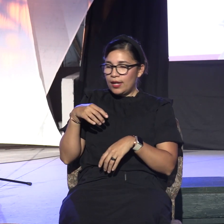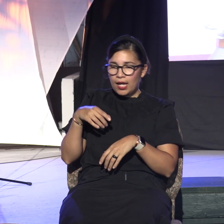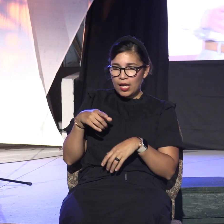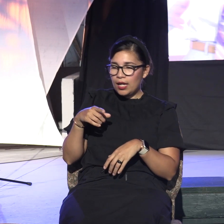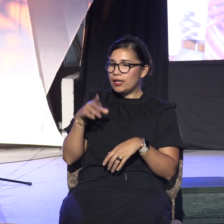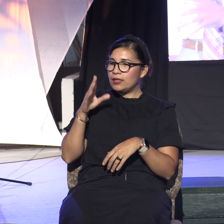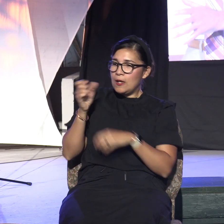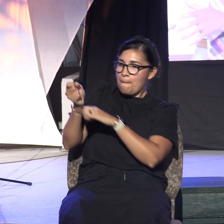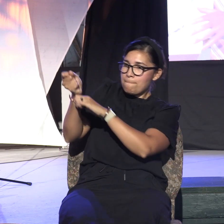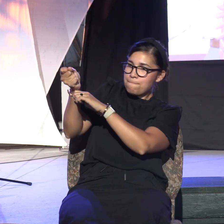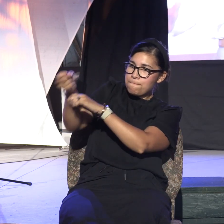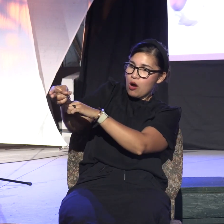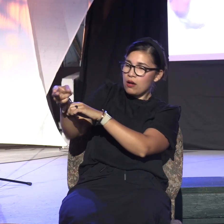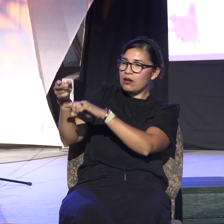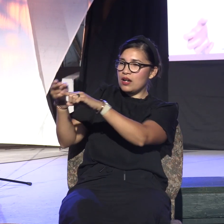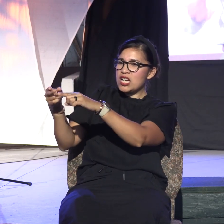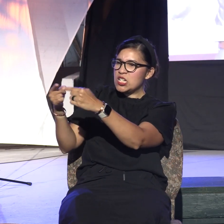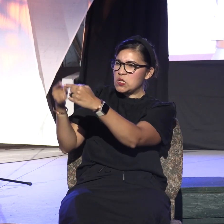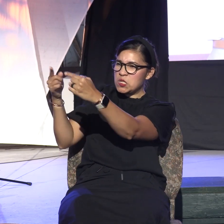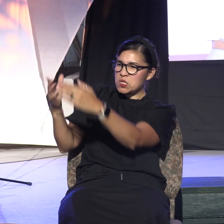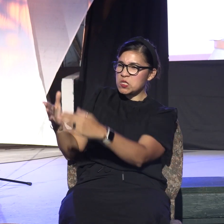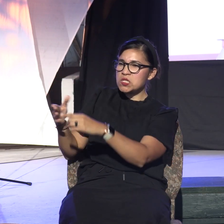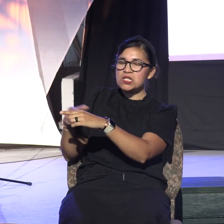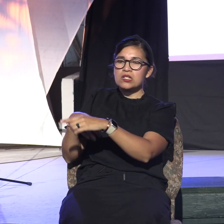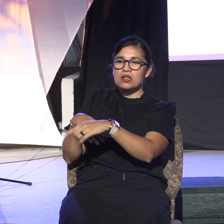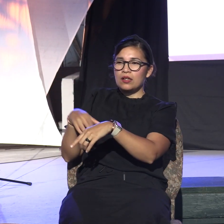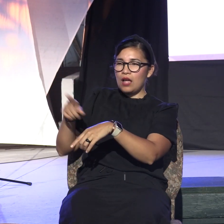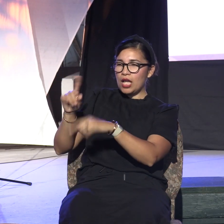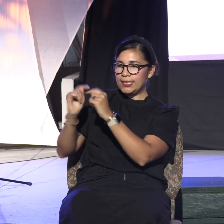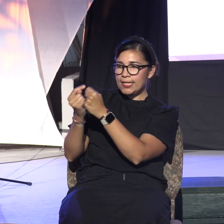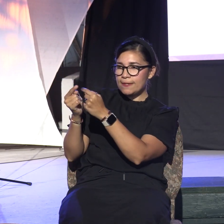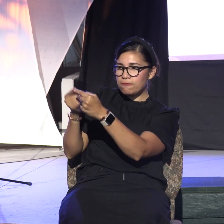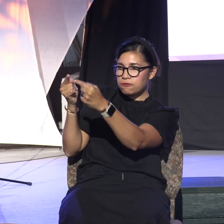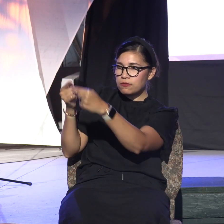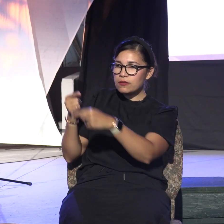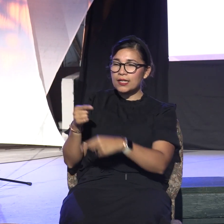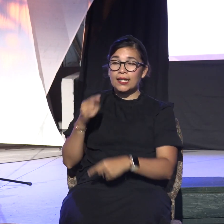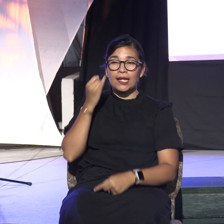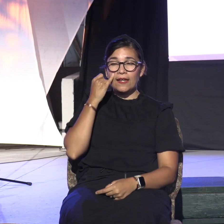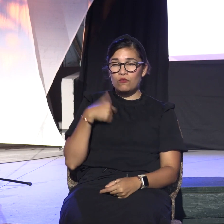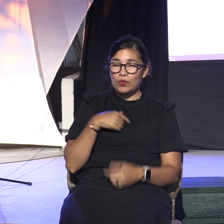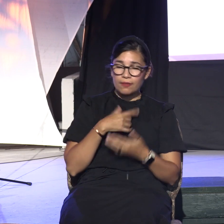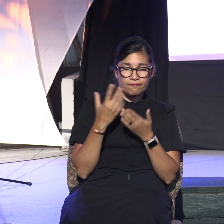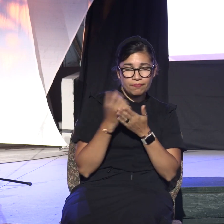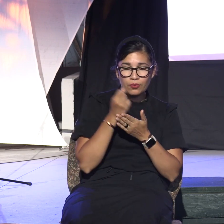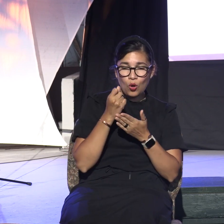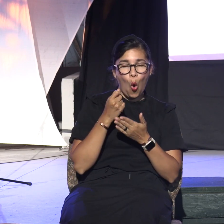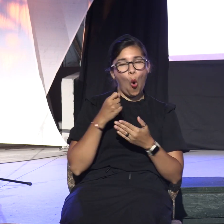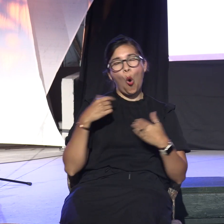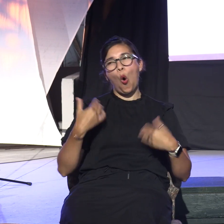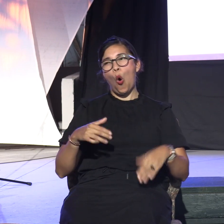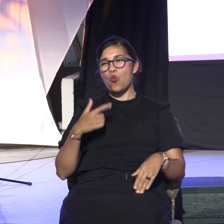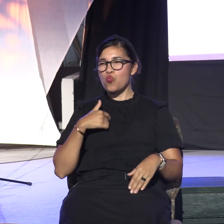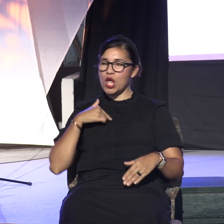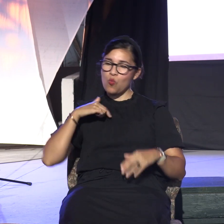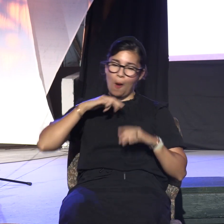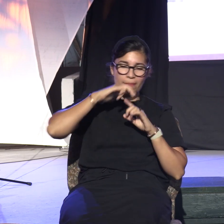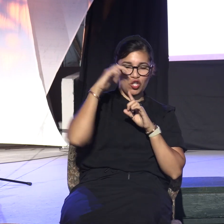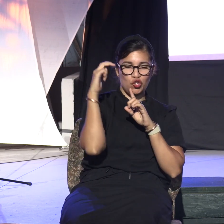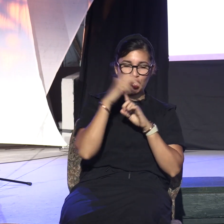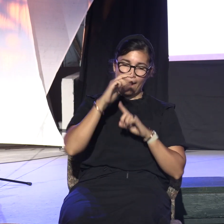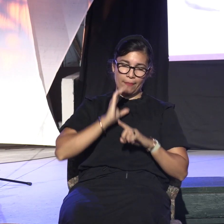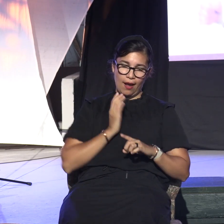could just somehow pull off the upset. Well, they were in the game right up until the very end, only a few seconds left,